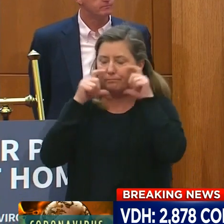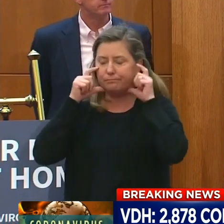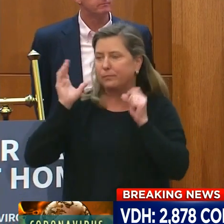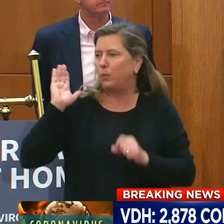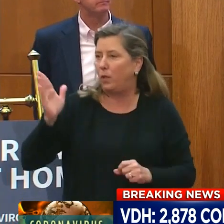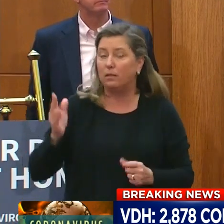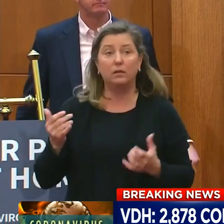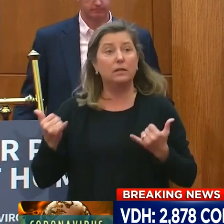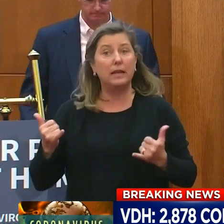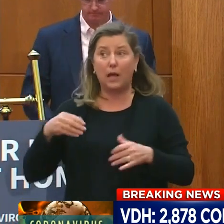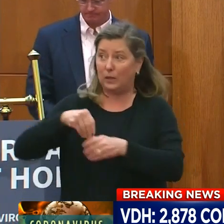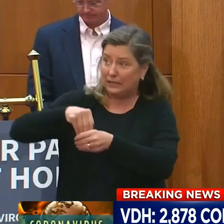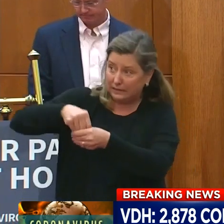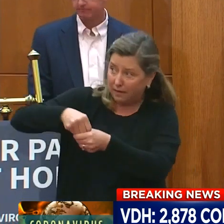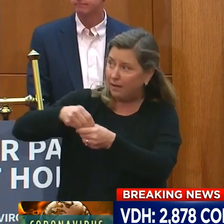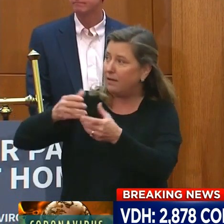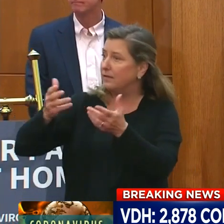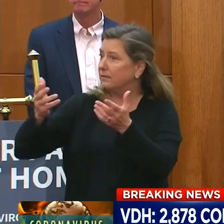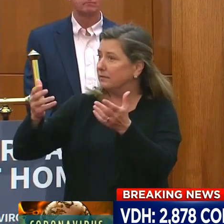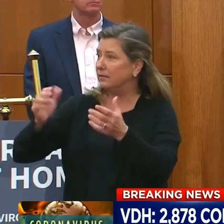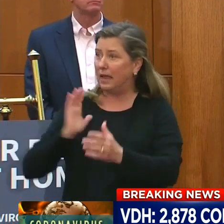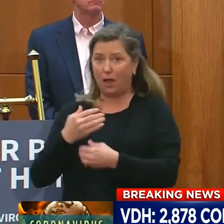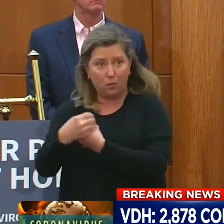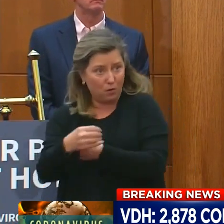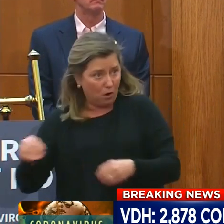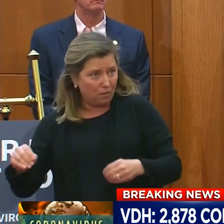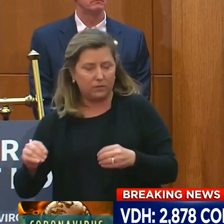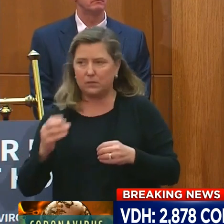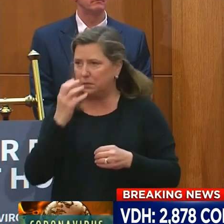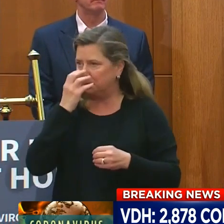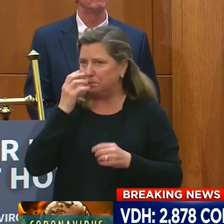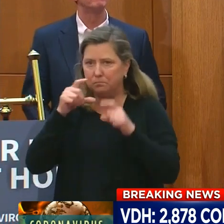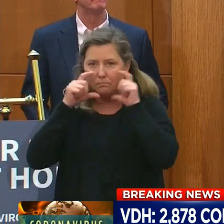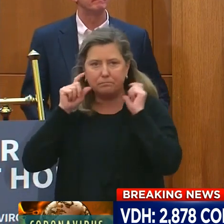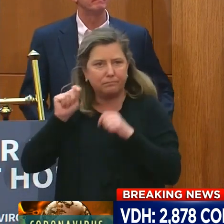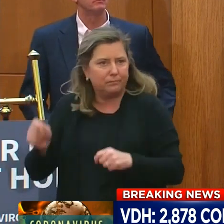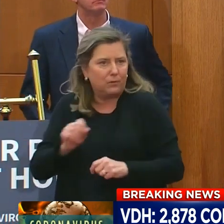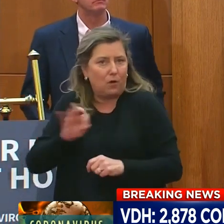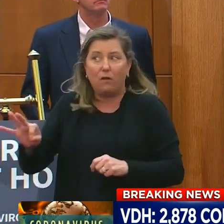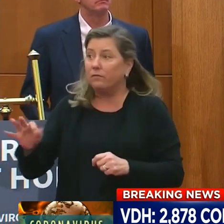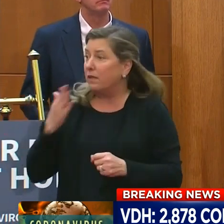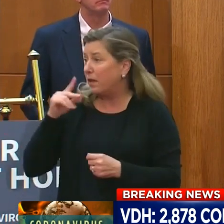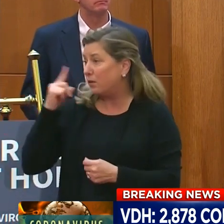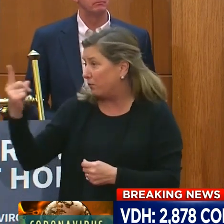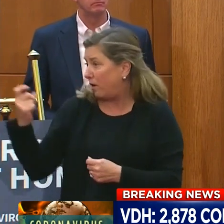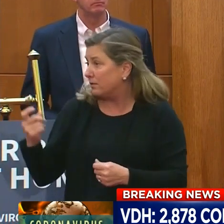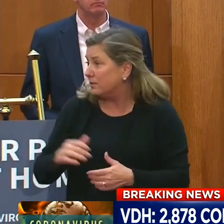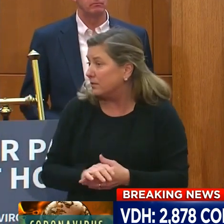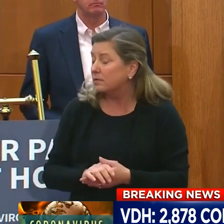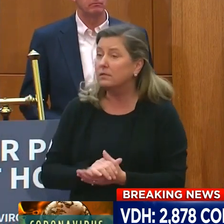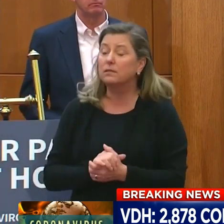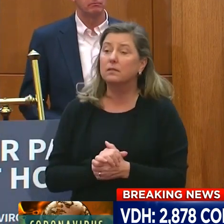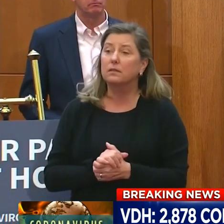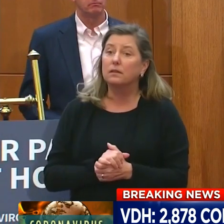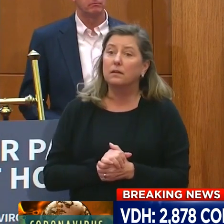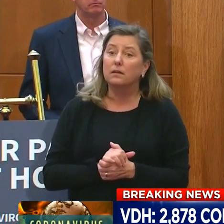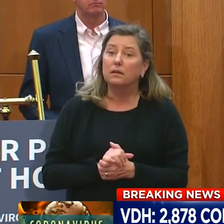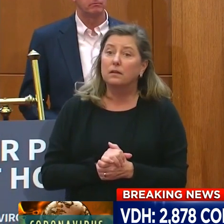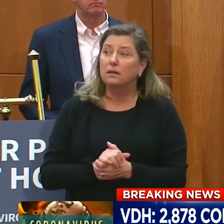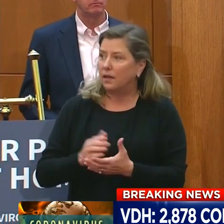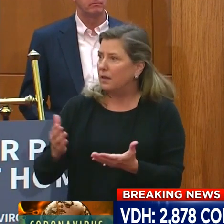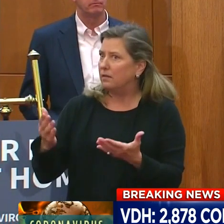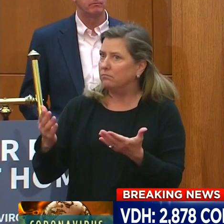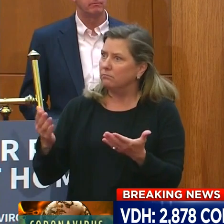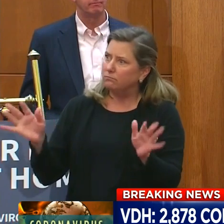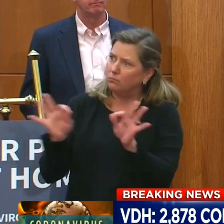but when we're inside in our offices, we don't keep them on. But good, I appreciate the question, and I appreciate you putting